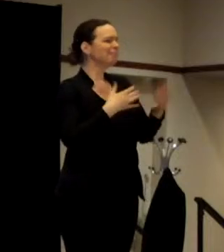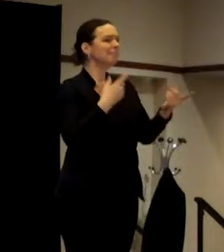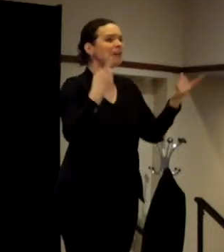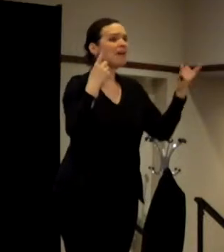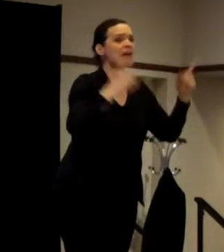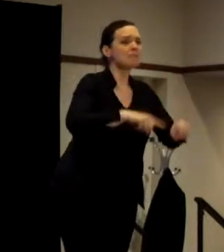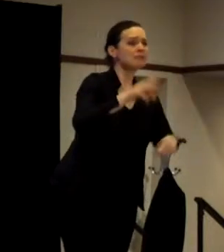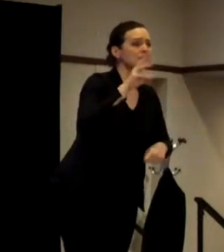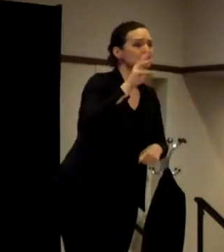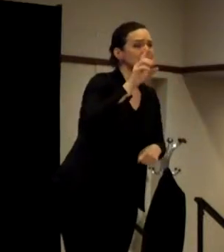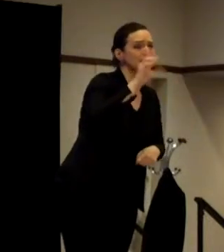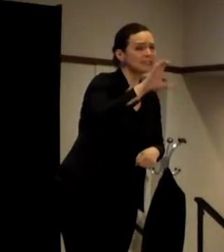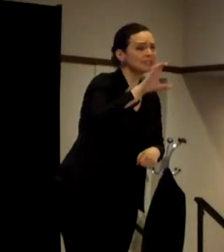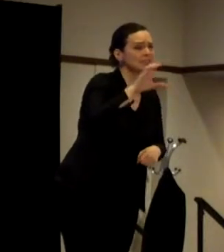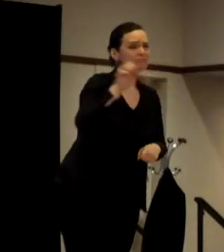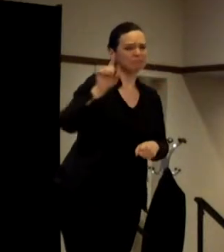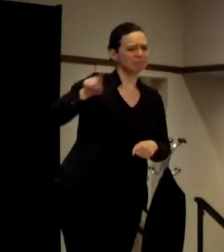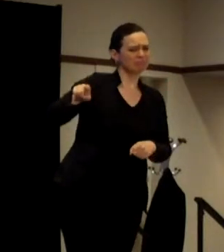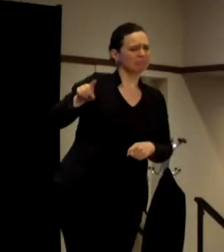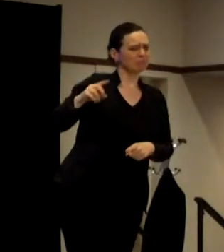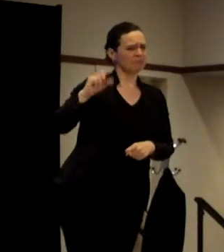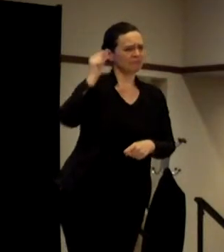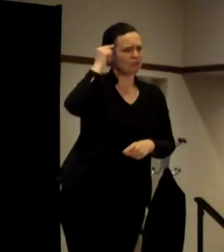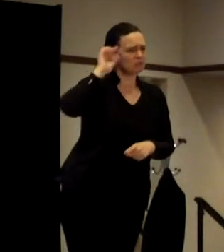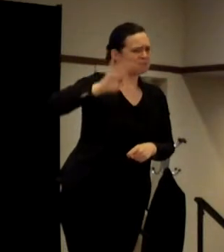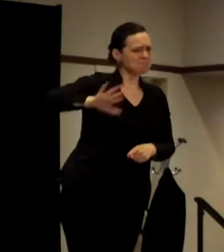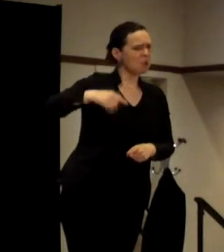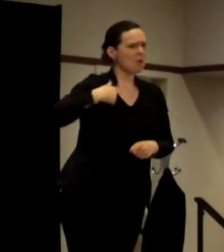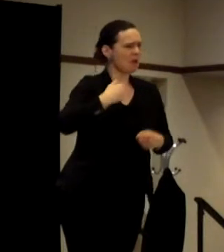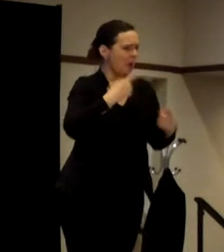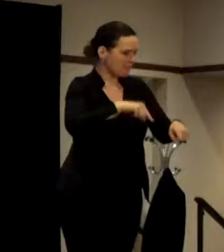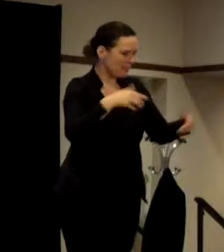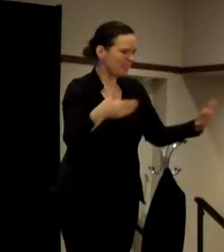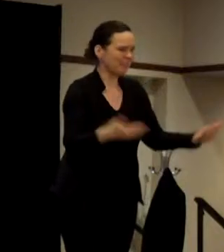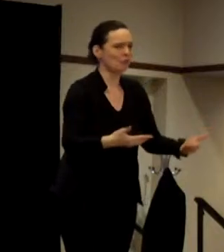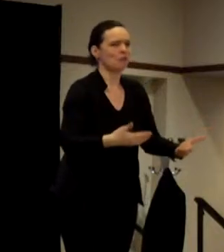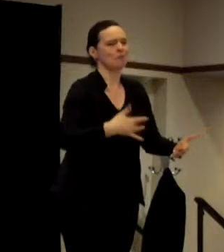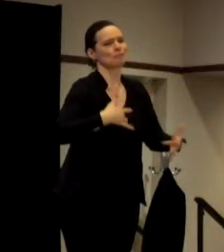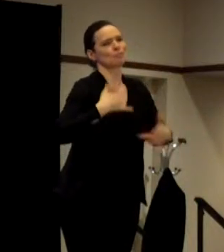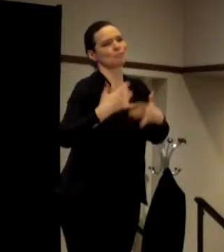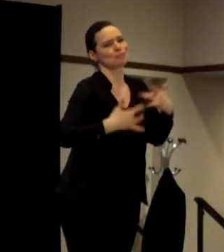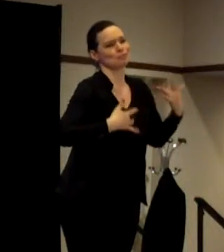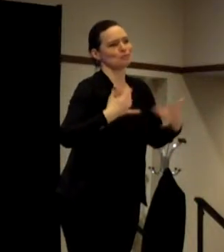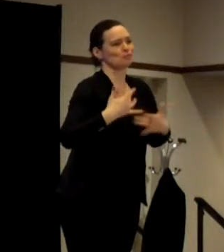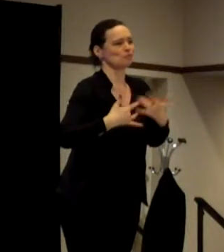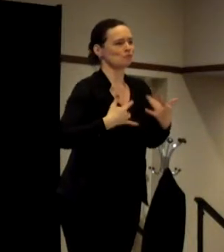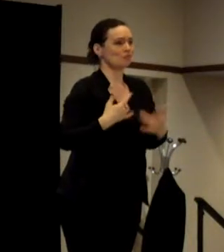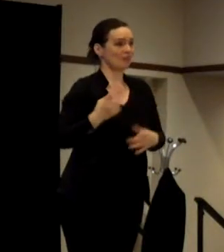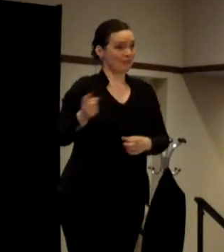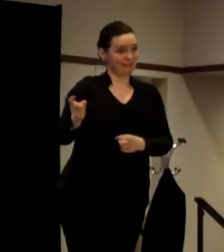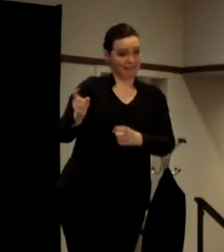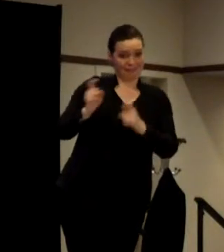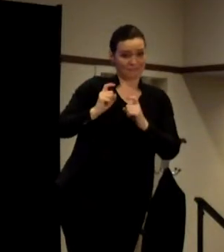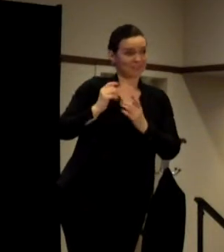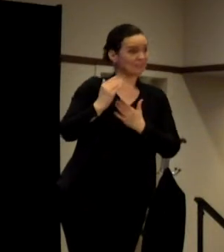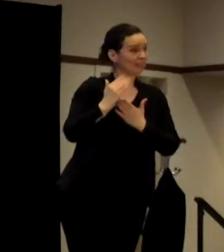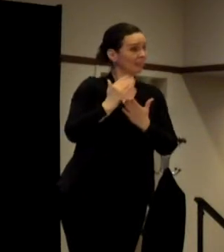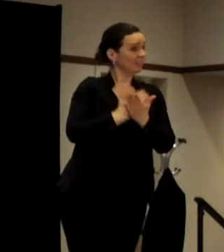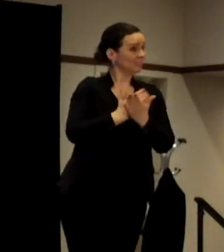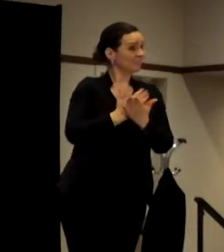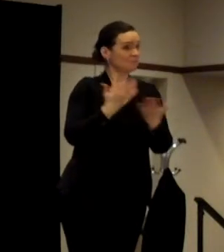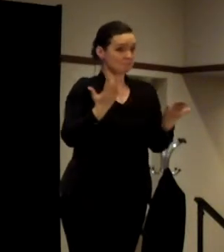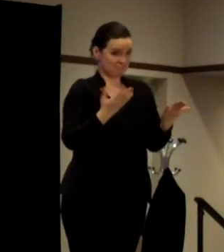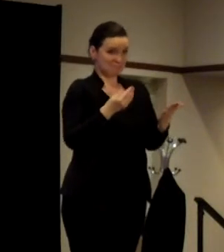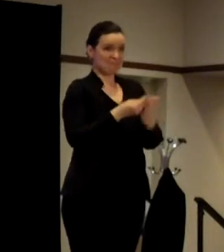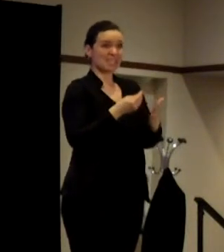but I'm excited about the opportunities now. If you look at what you can spend the money on, you can do lost revenue. We can show over the amount of